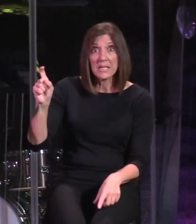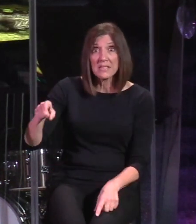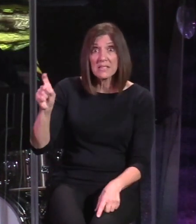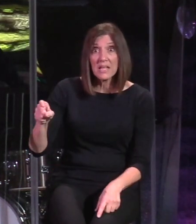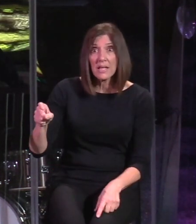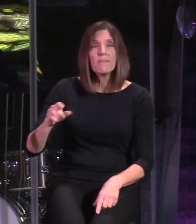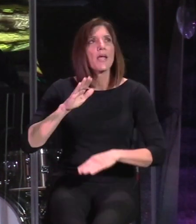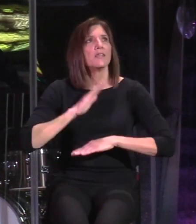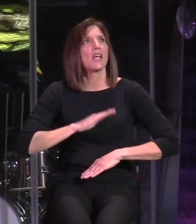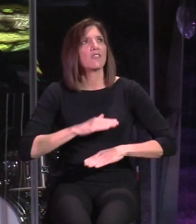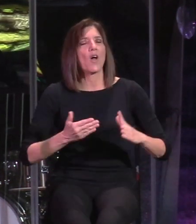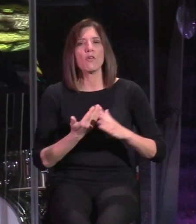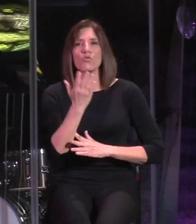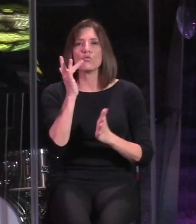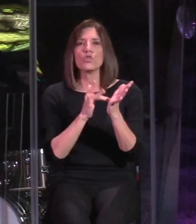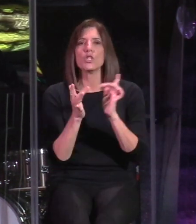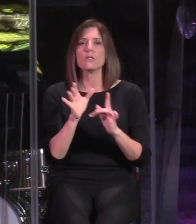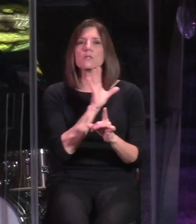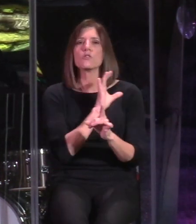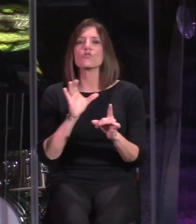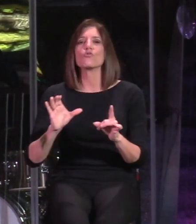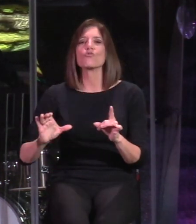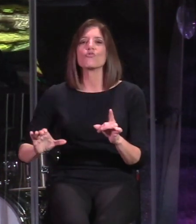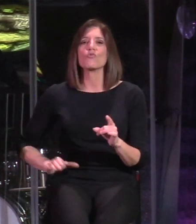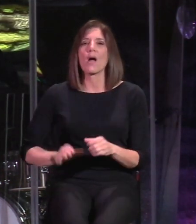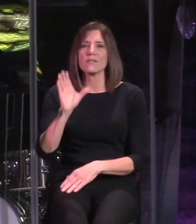cross. That's what makes Good